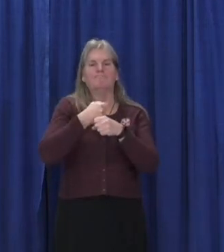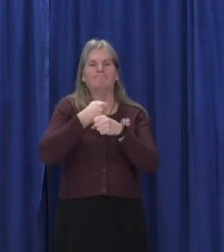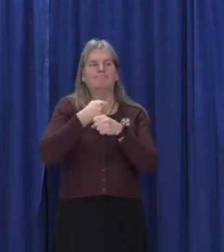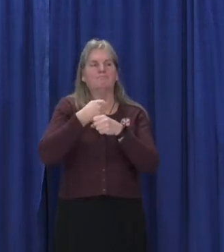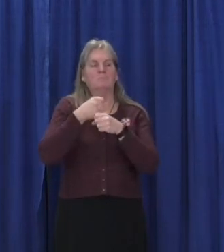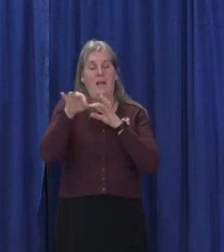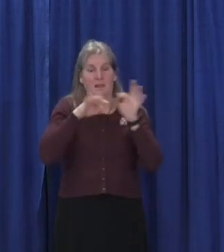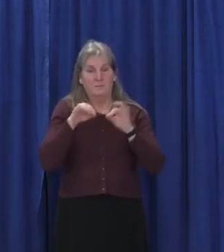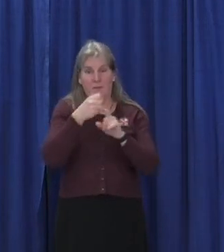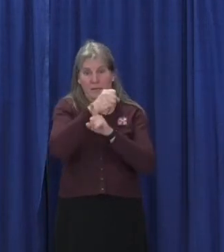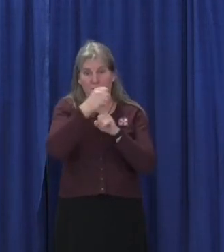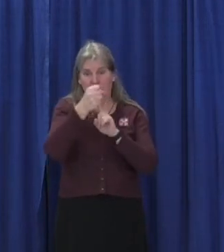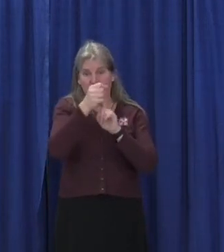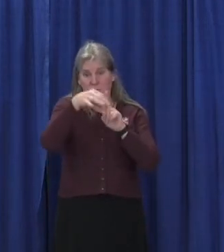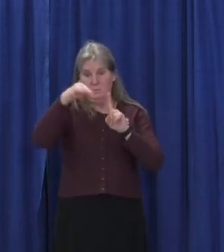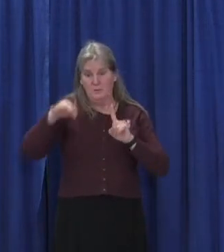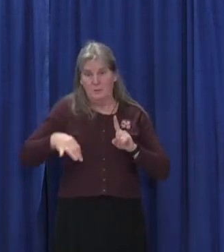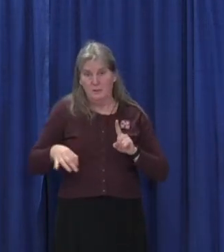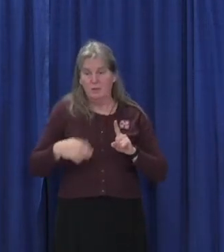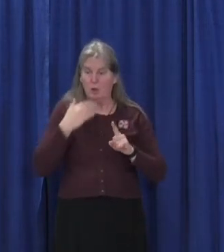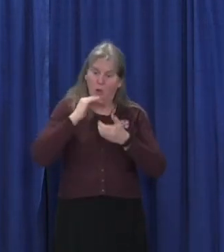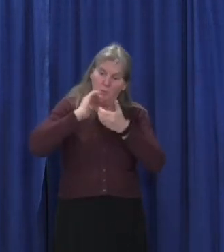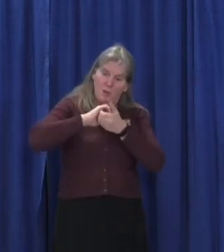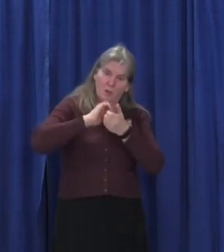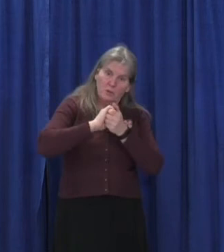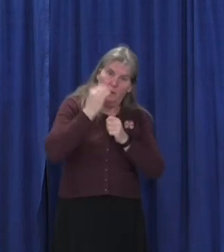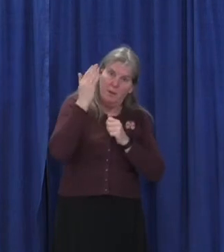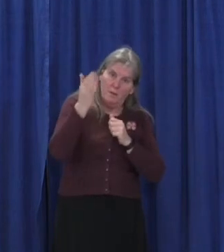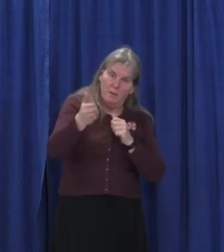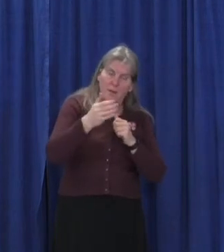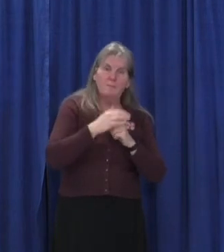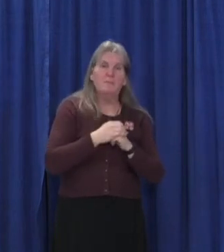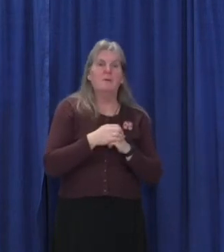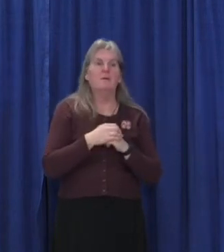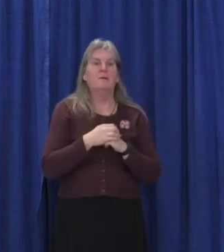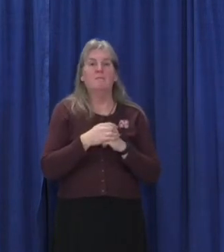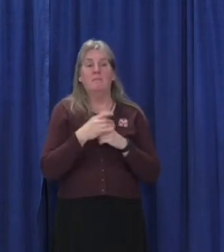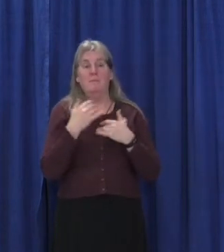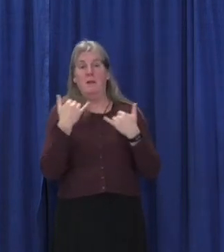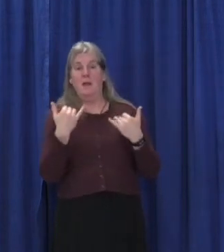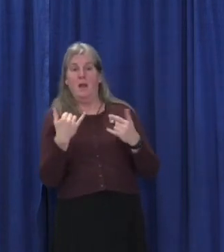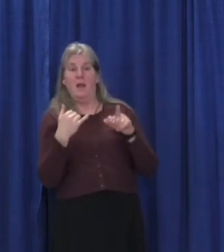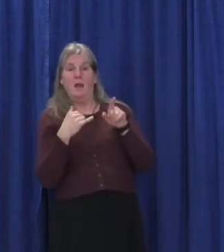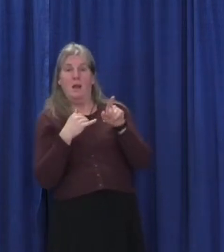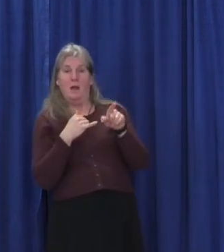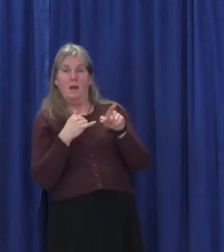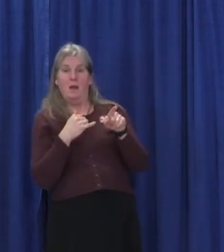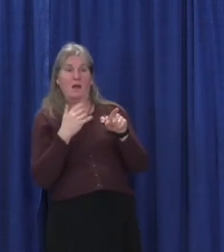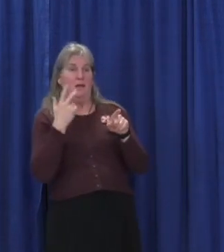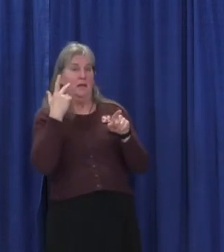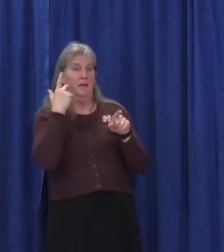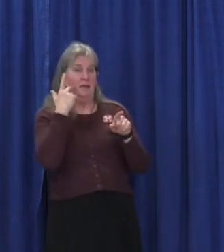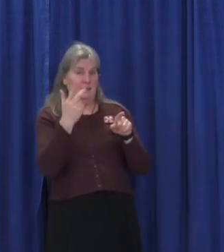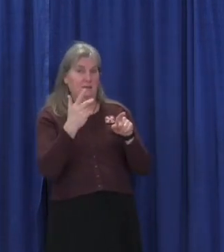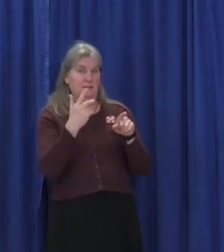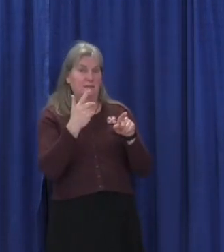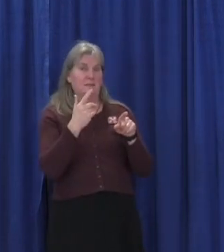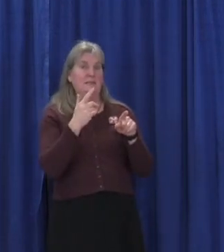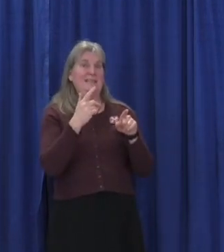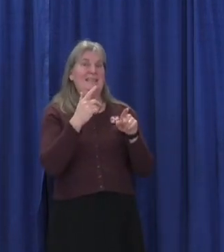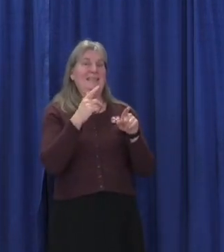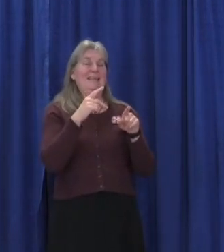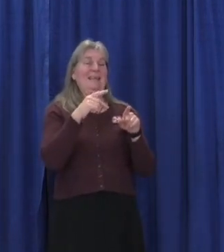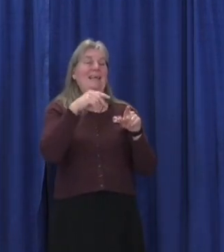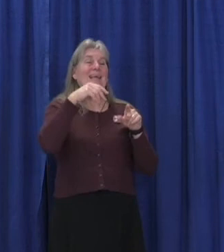And we're really grateful for that partnership, and we'll continue to work with them. And at this time, we're not seeing transmission in the community